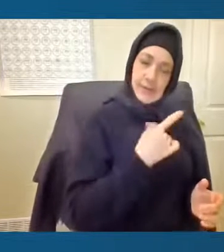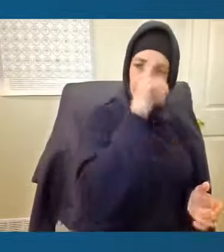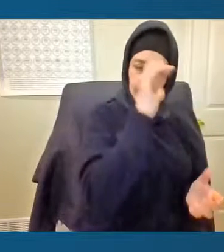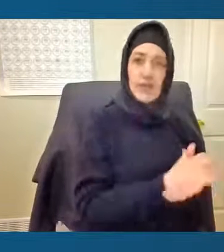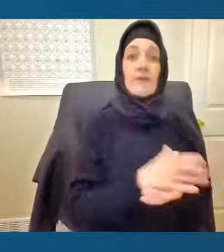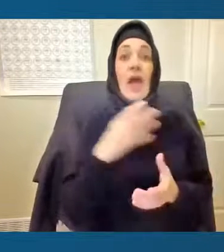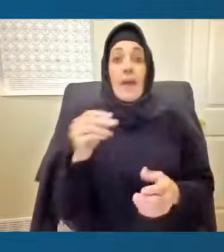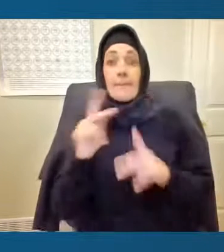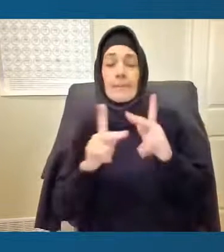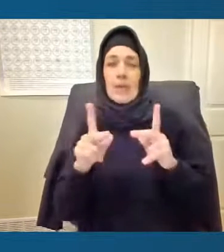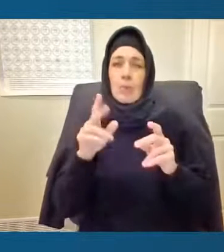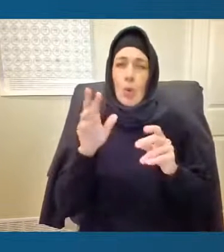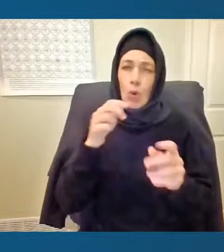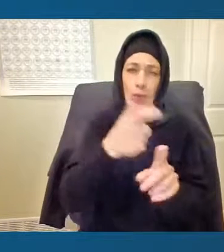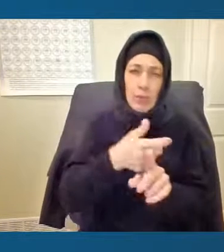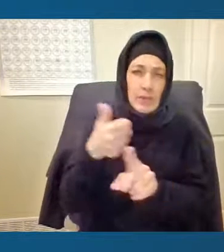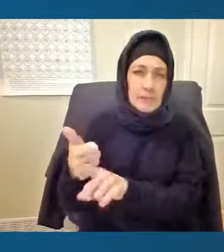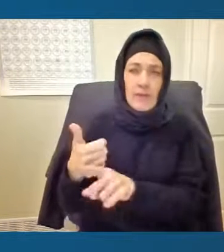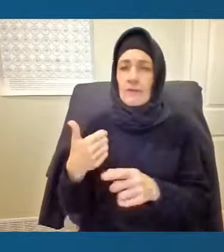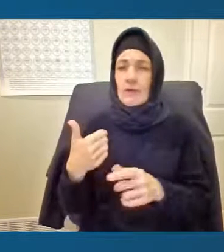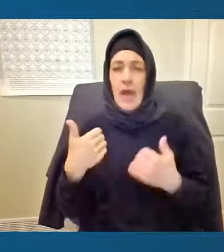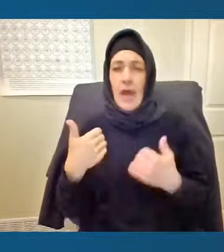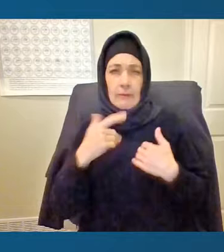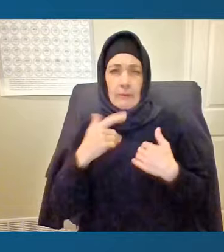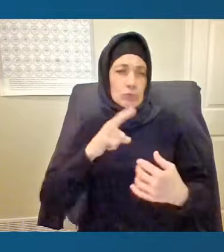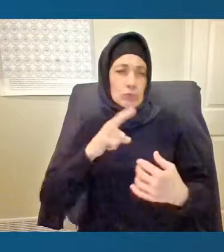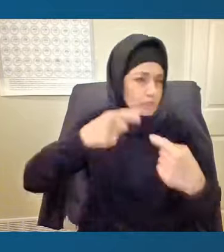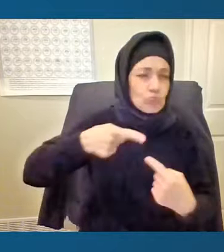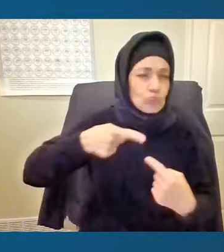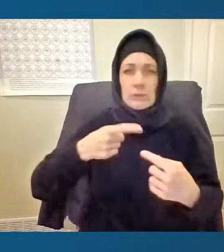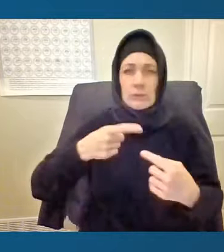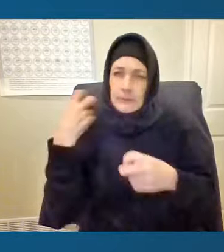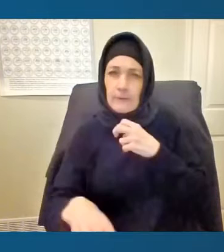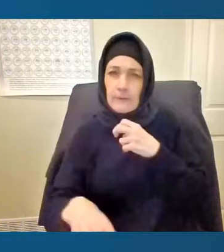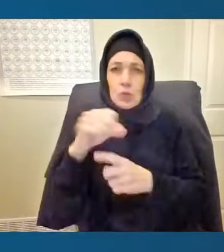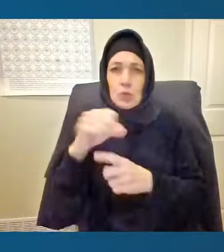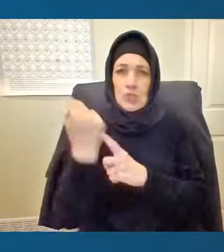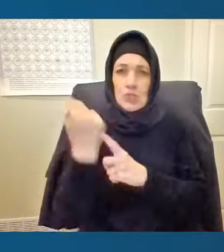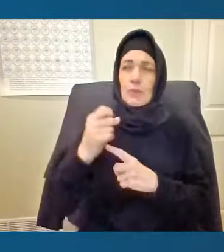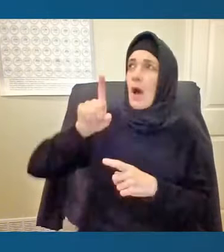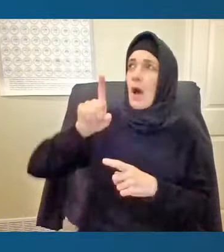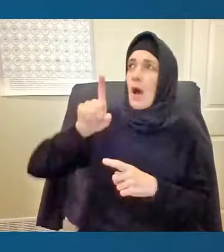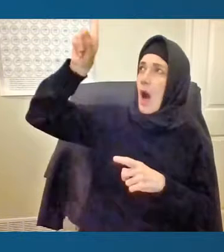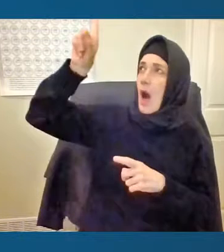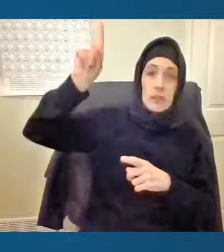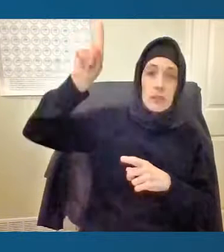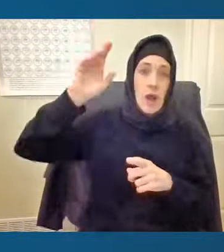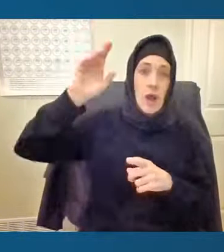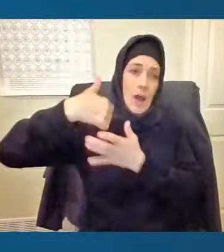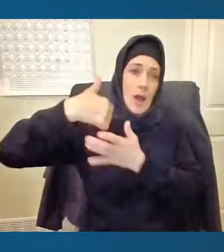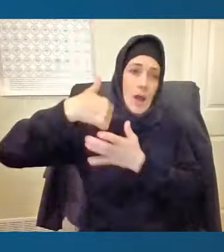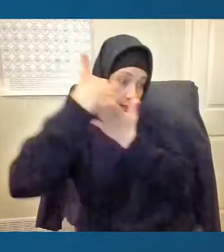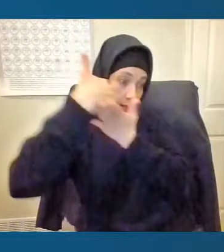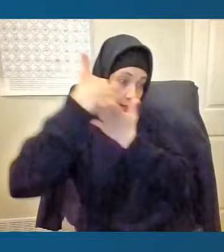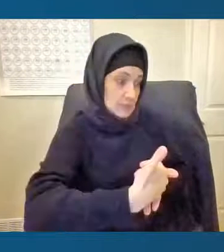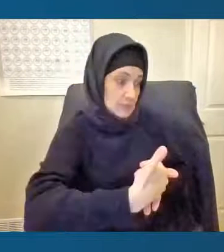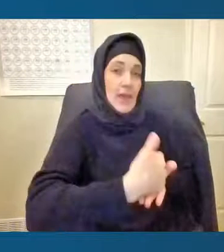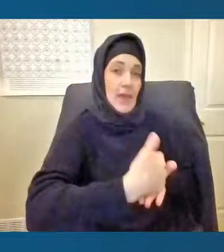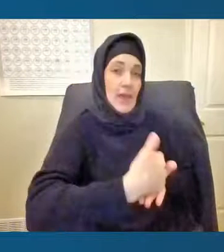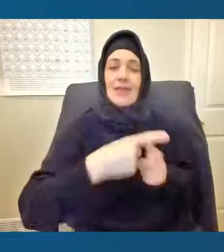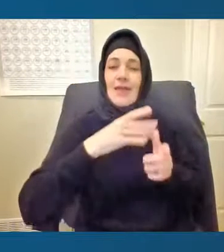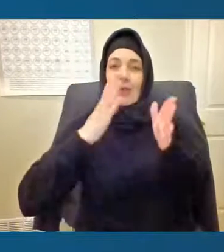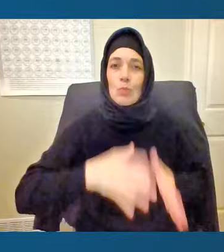where Allah pulls them out of that belief in Allah subhanahu wa ta'ala that they have is at a whole nother